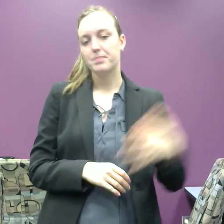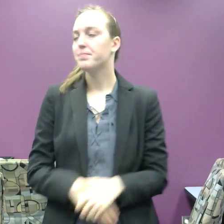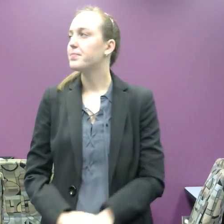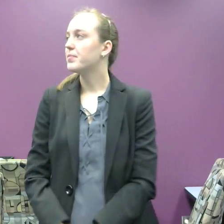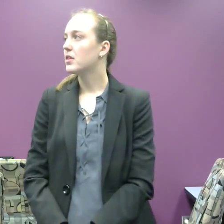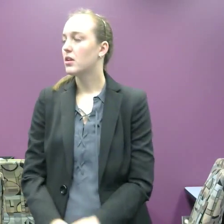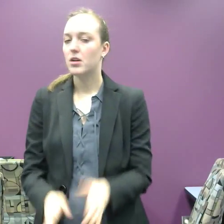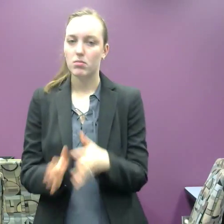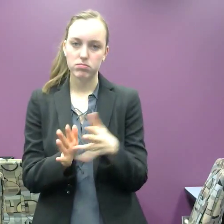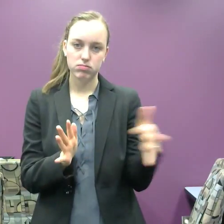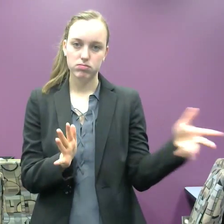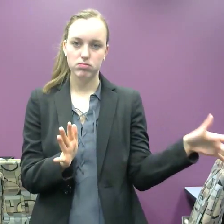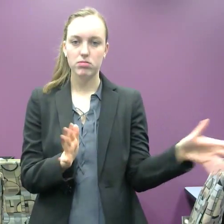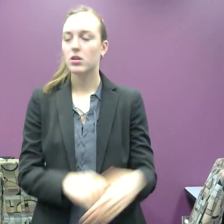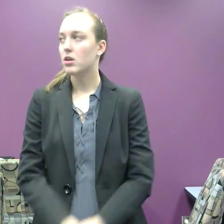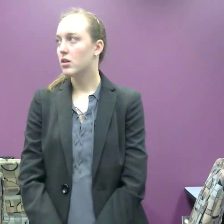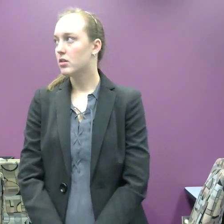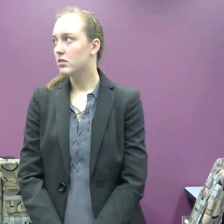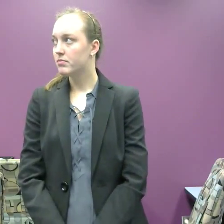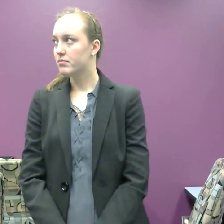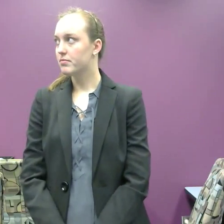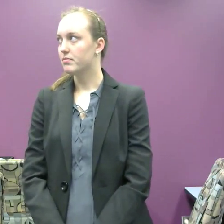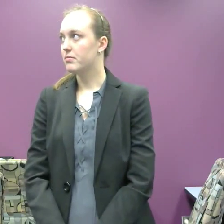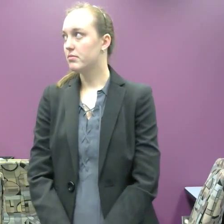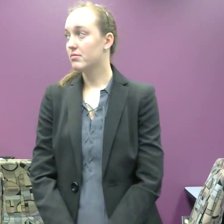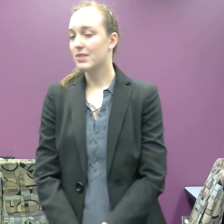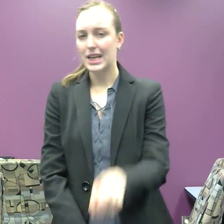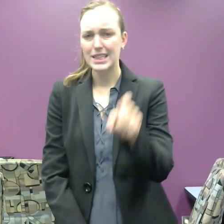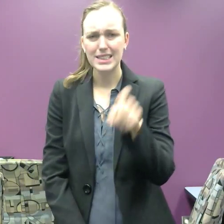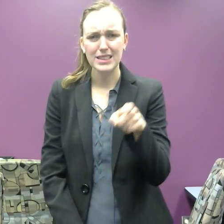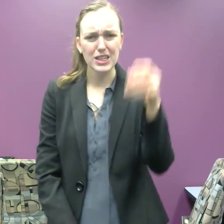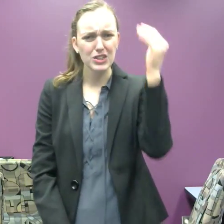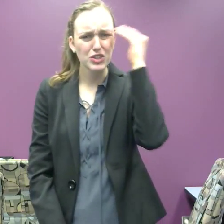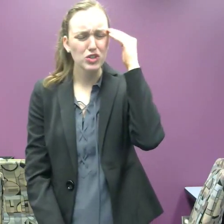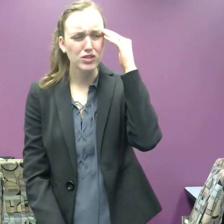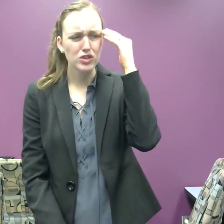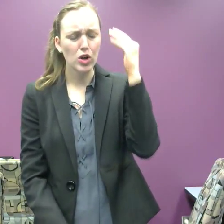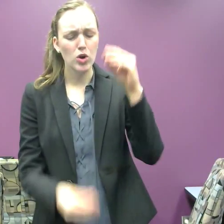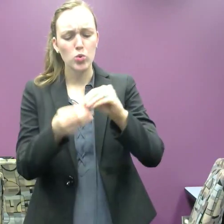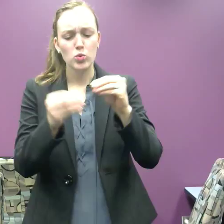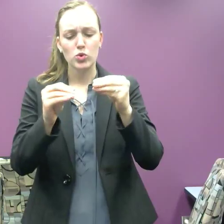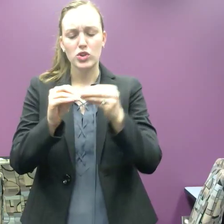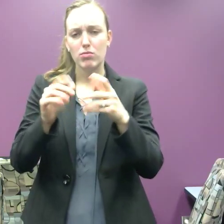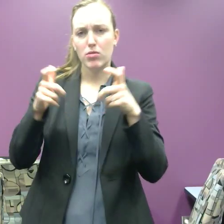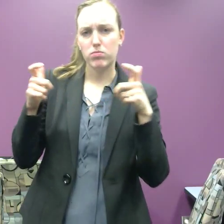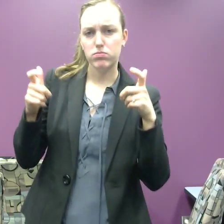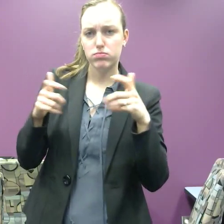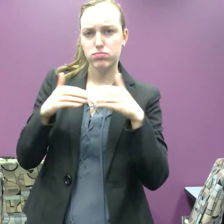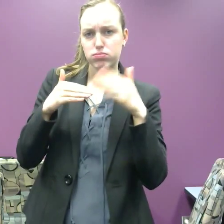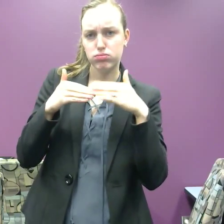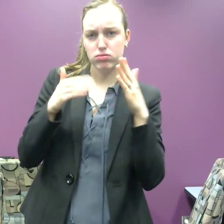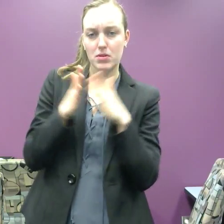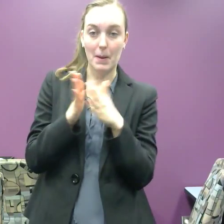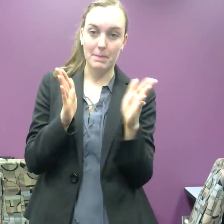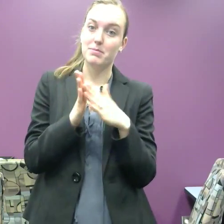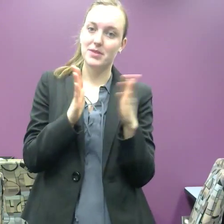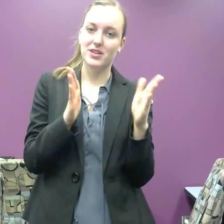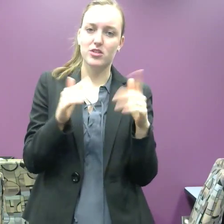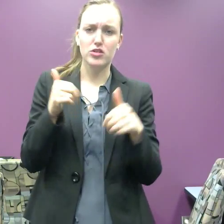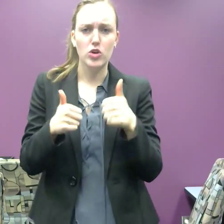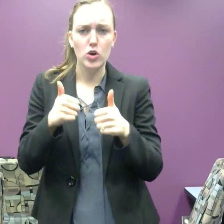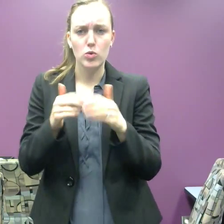Now, one of the other things that we need to know in mathematics is which numbers are bigger and which numbers are smaller. And sometimes that's